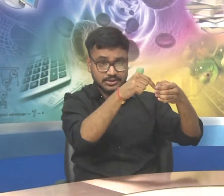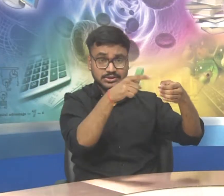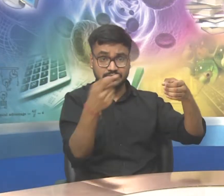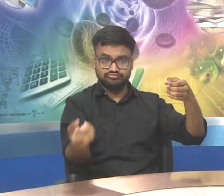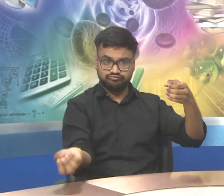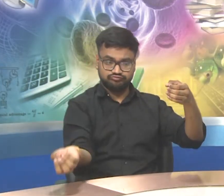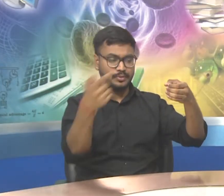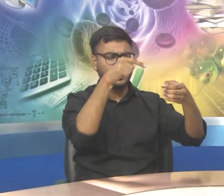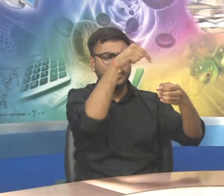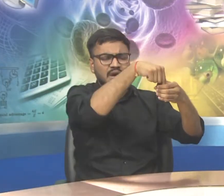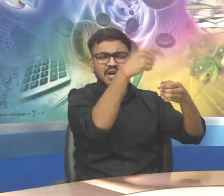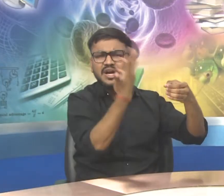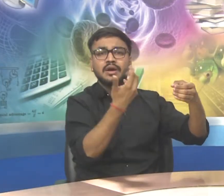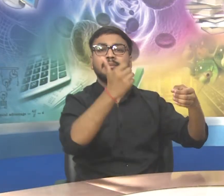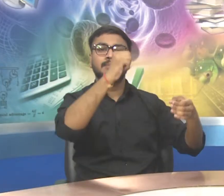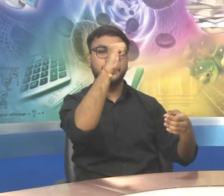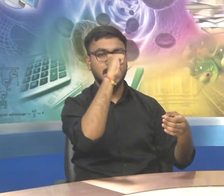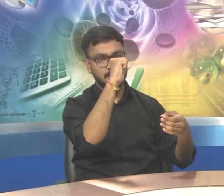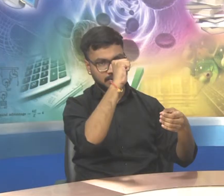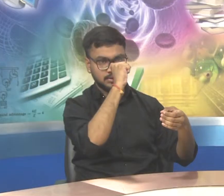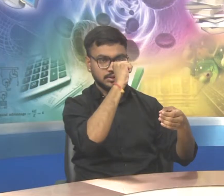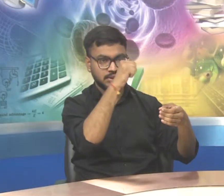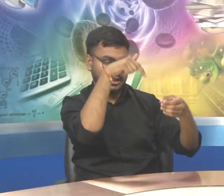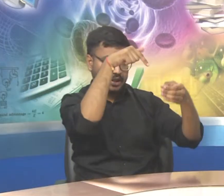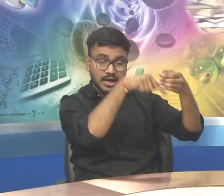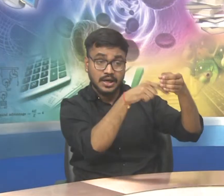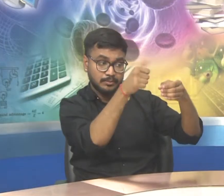a solvent like water.